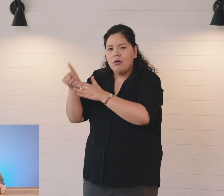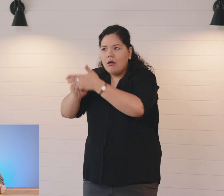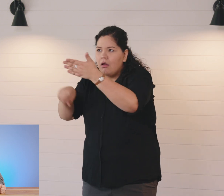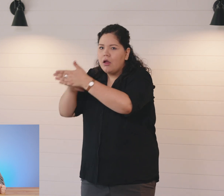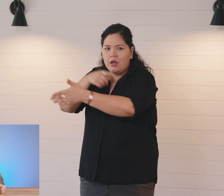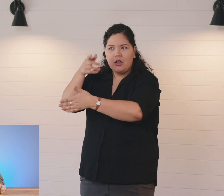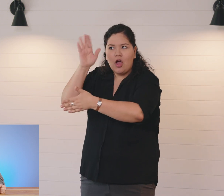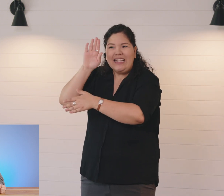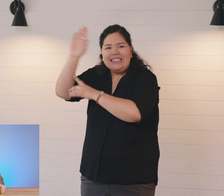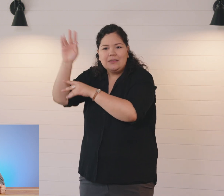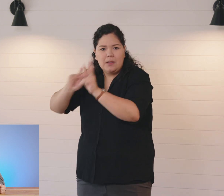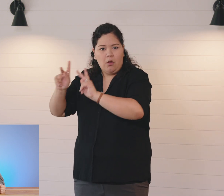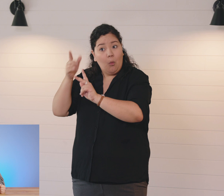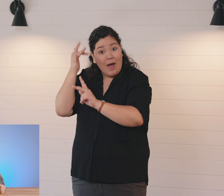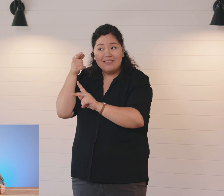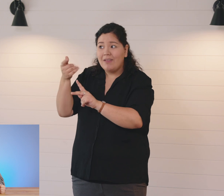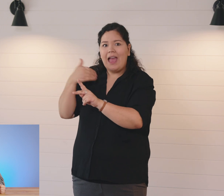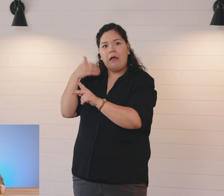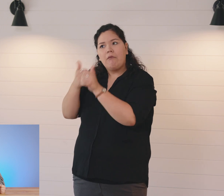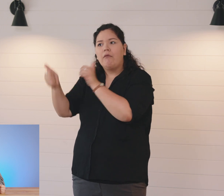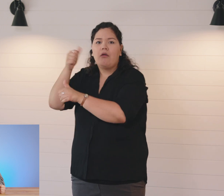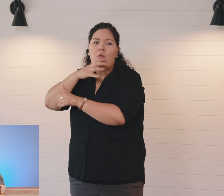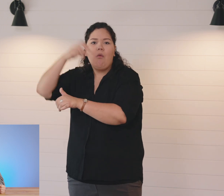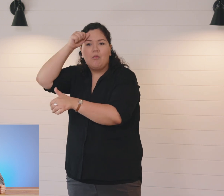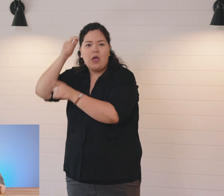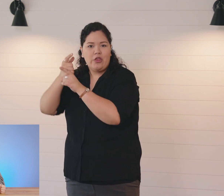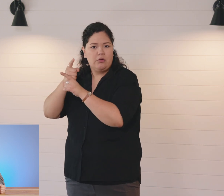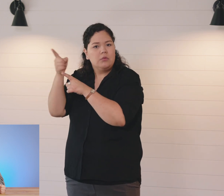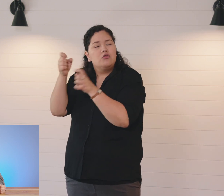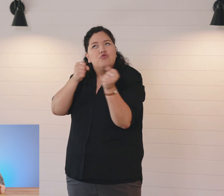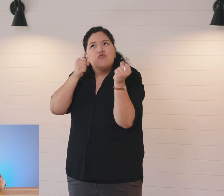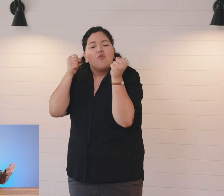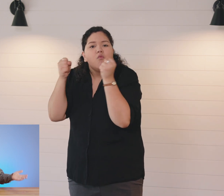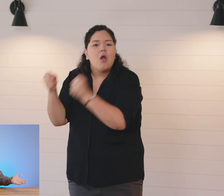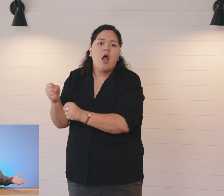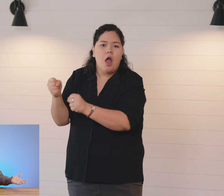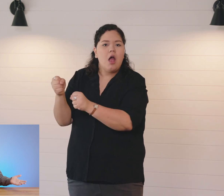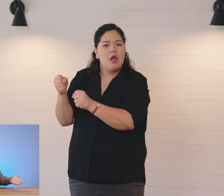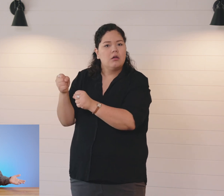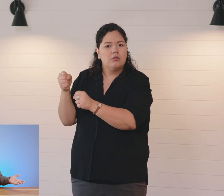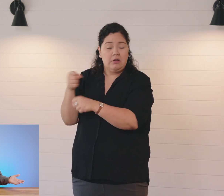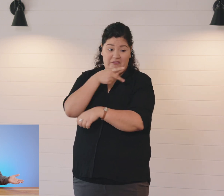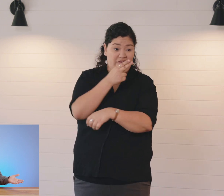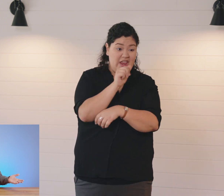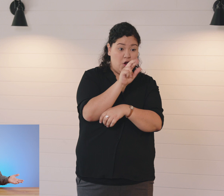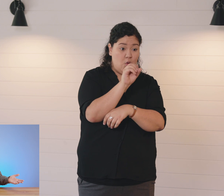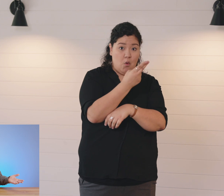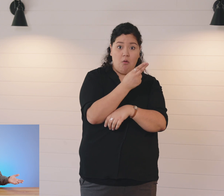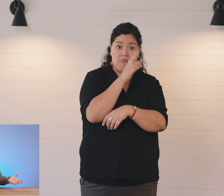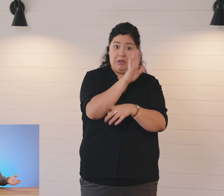They've got a big brother, a strong big brother. Think about Pharaoh. Isn't that what happened with